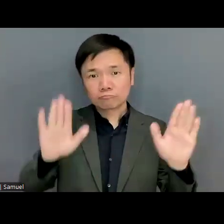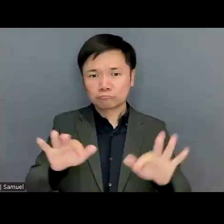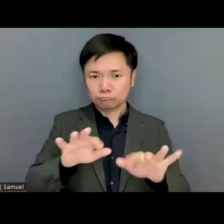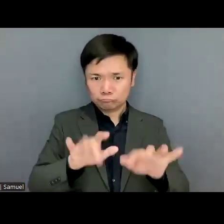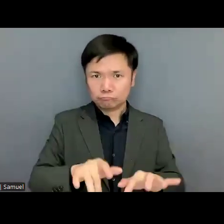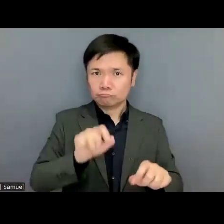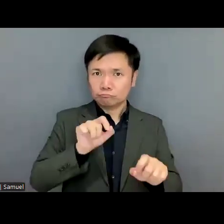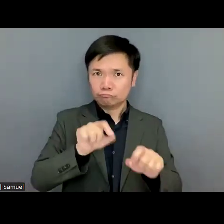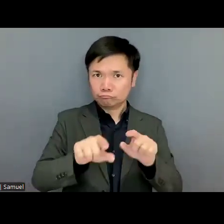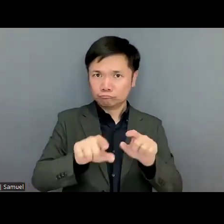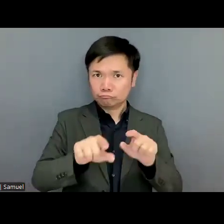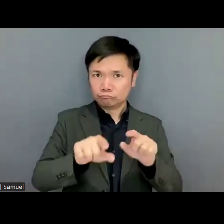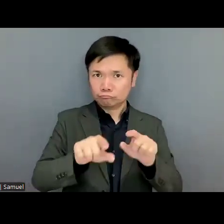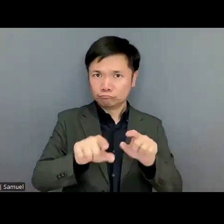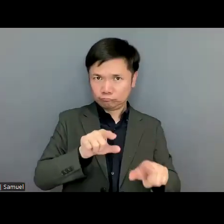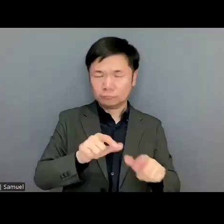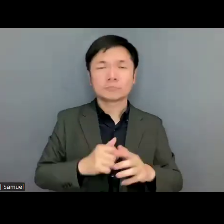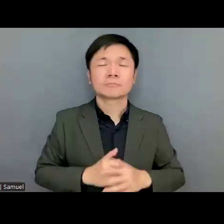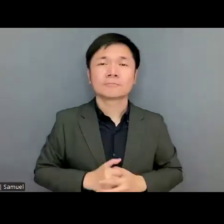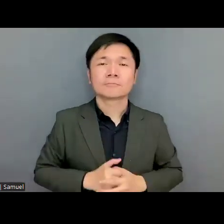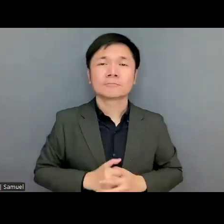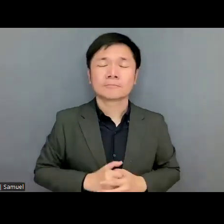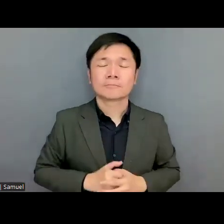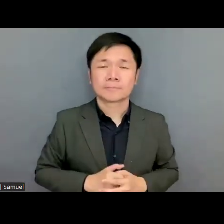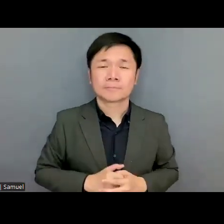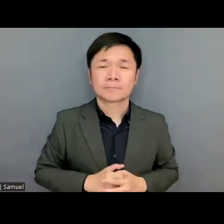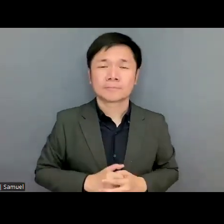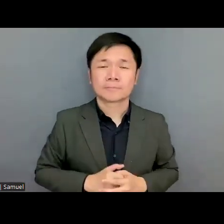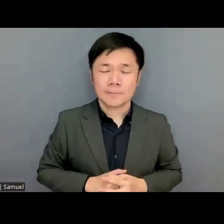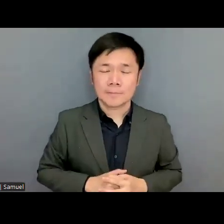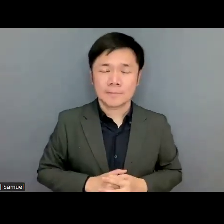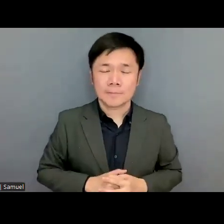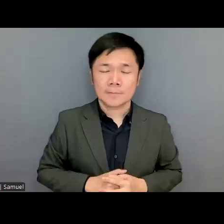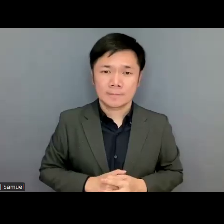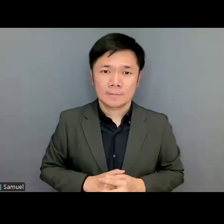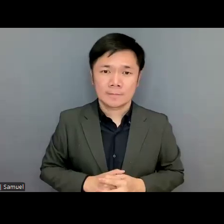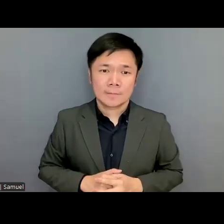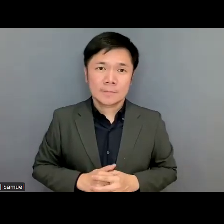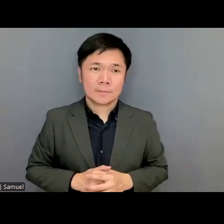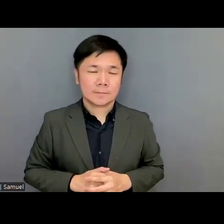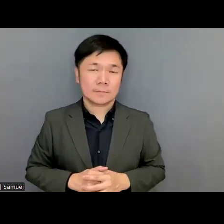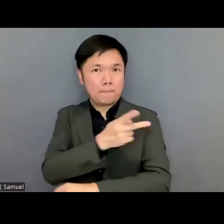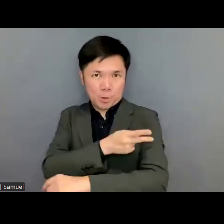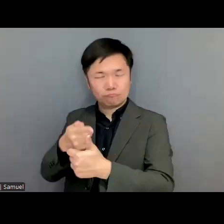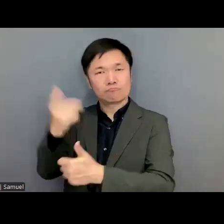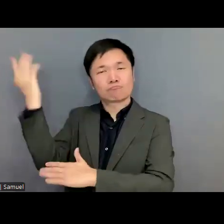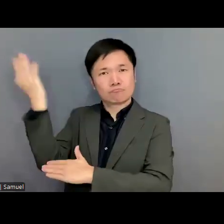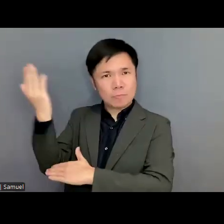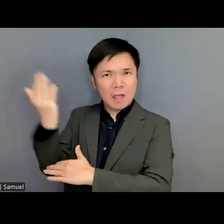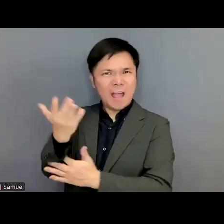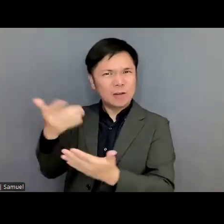chat. Because, I mean, we heard a lot of things from Pratima and from Olga about the need to have data